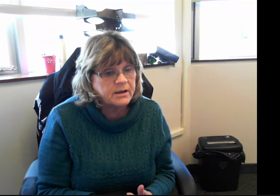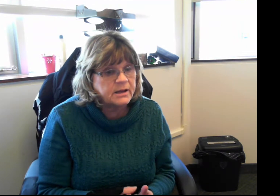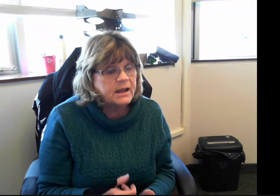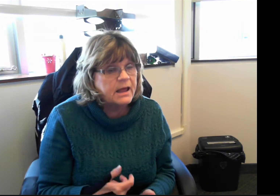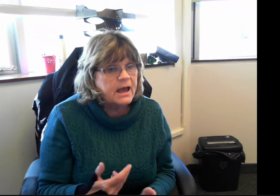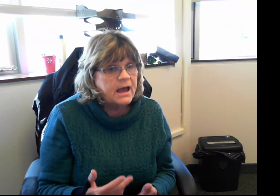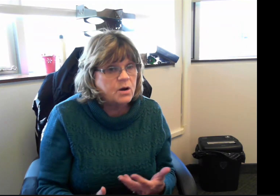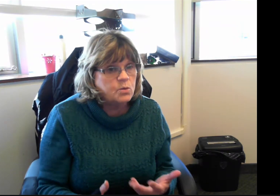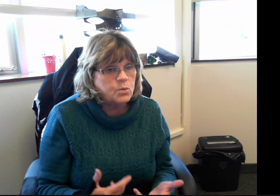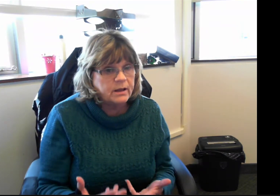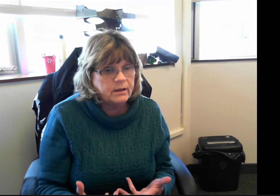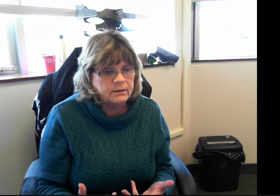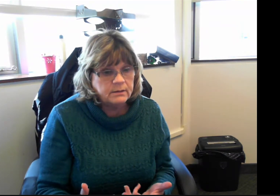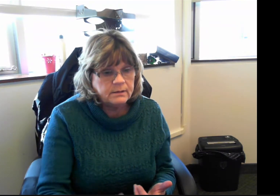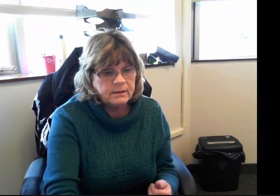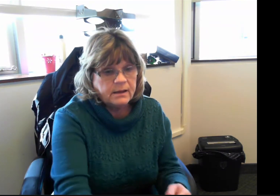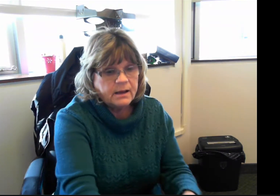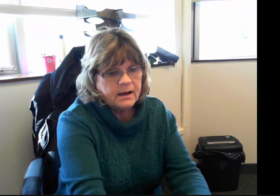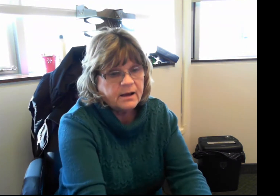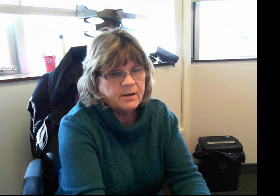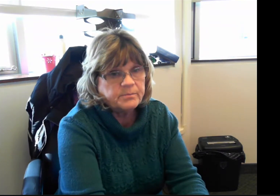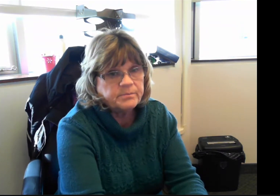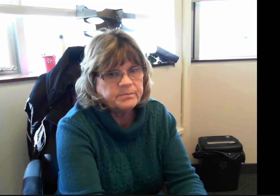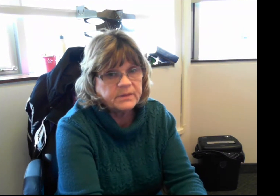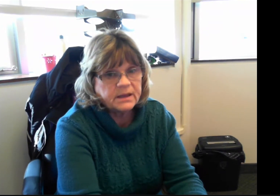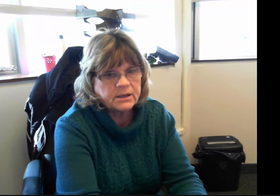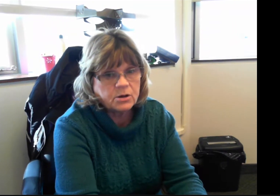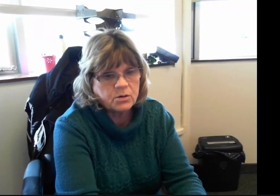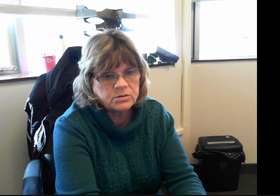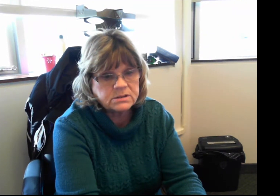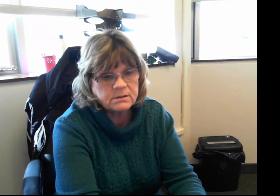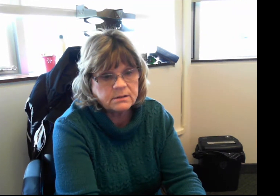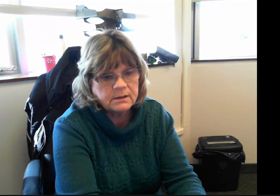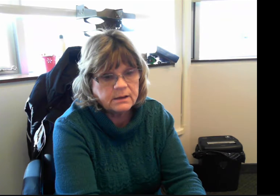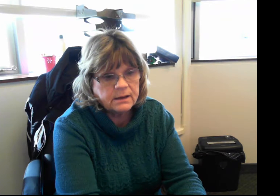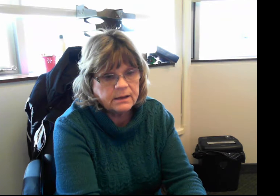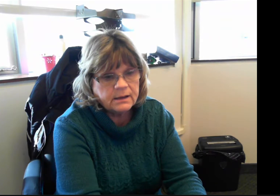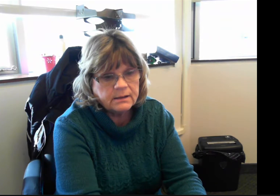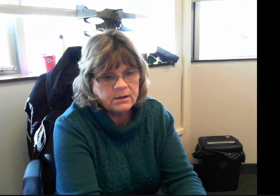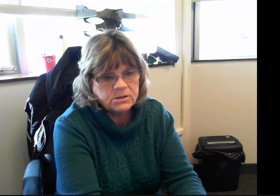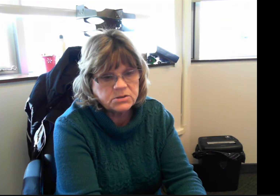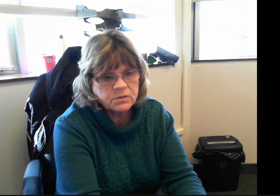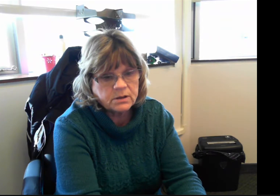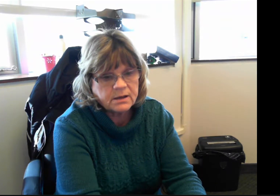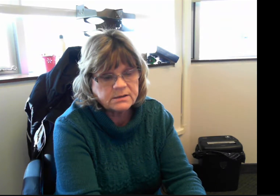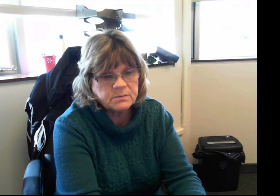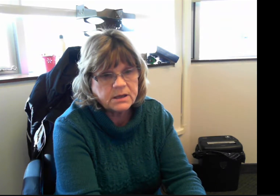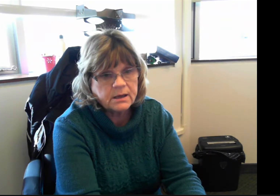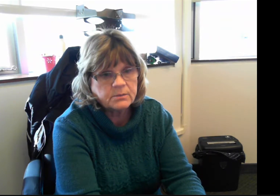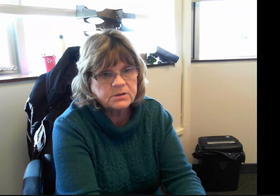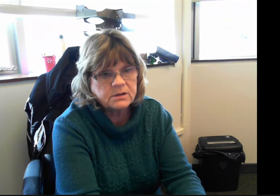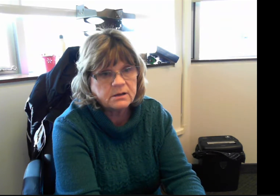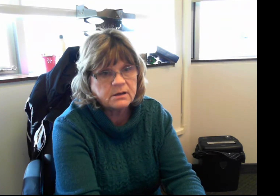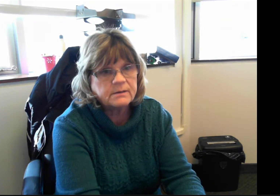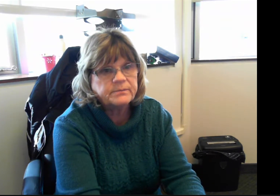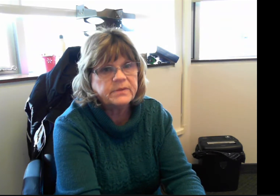on how well it goes. And now I just realized my camera's not on.